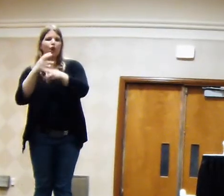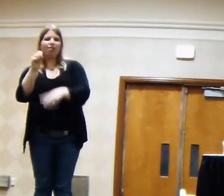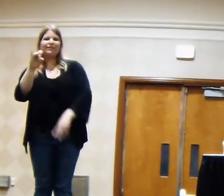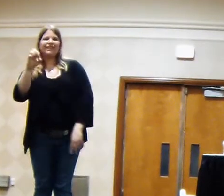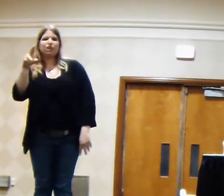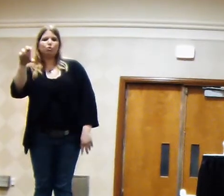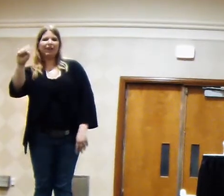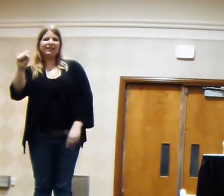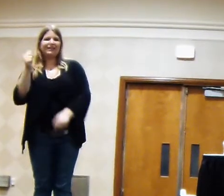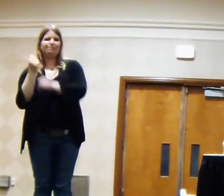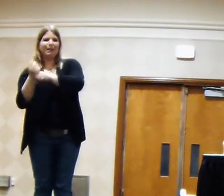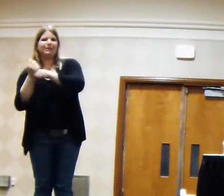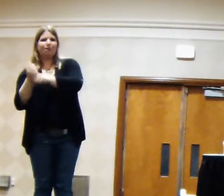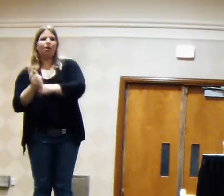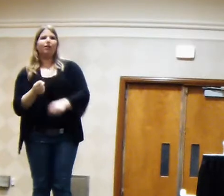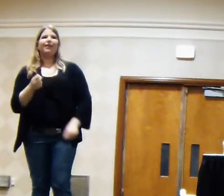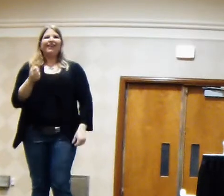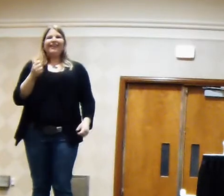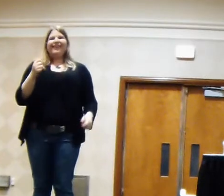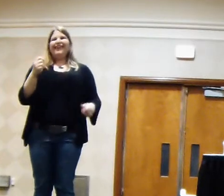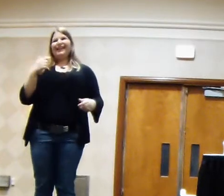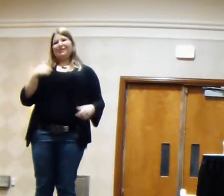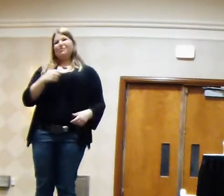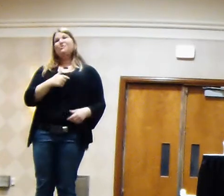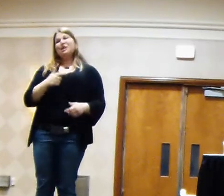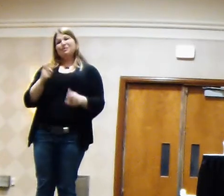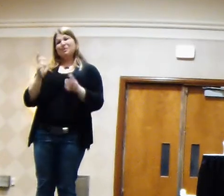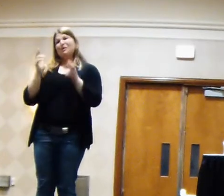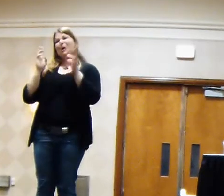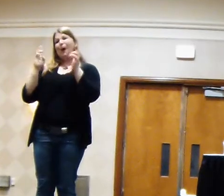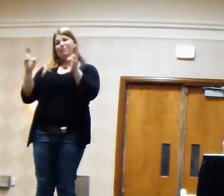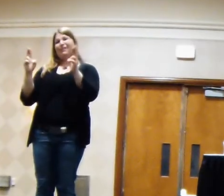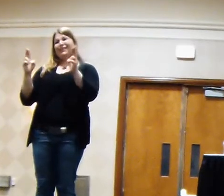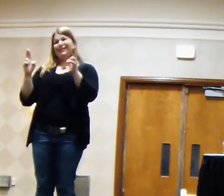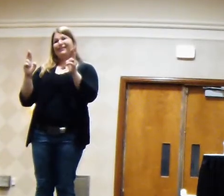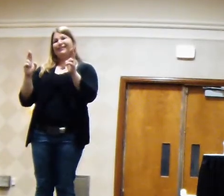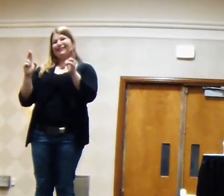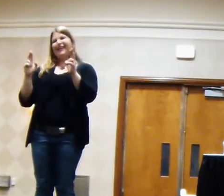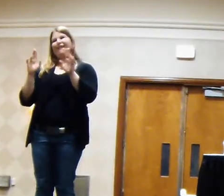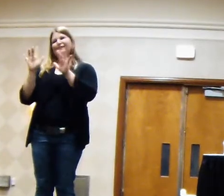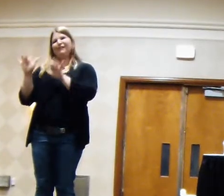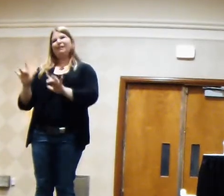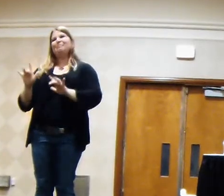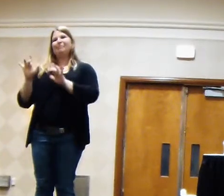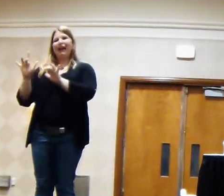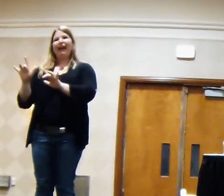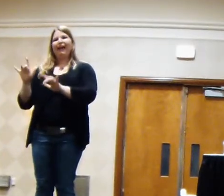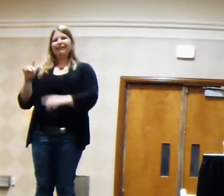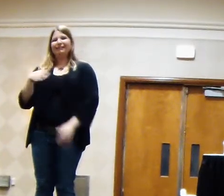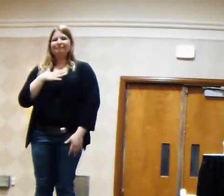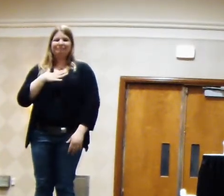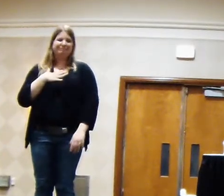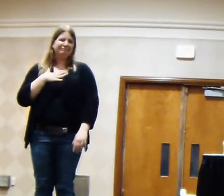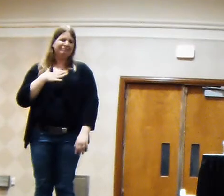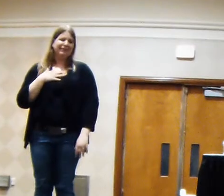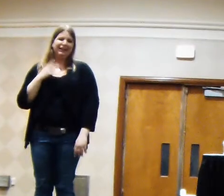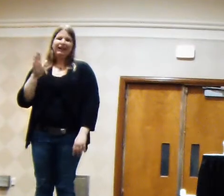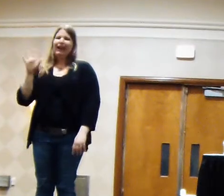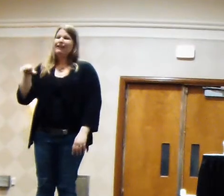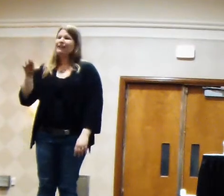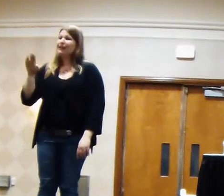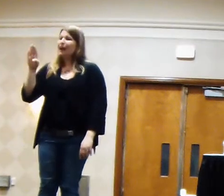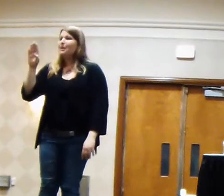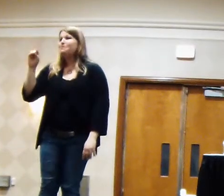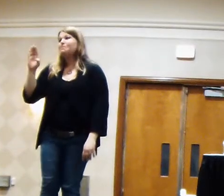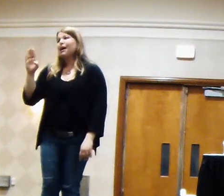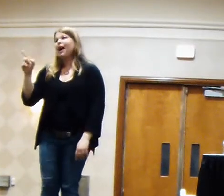We were all really hoping for that. I do feel really bad about that. And I told them, I said, Bob,